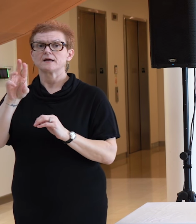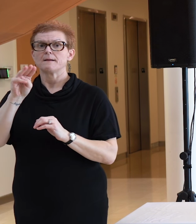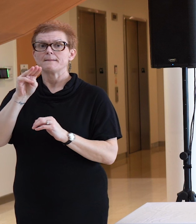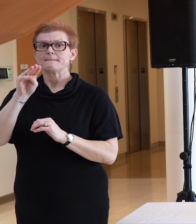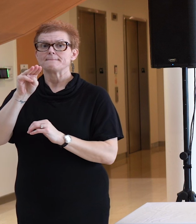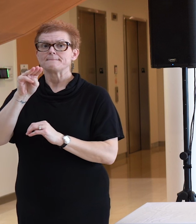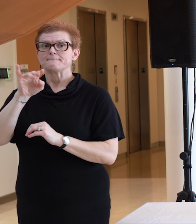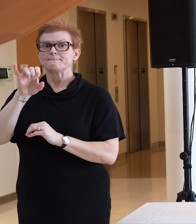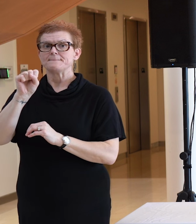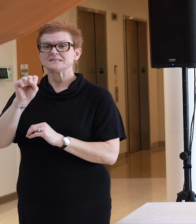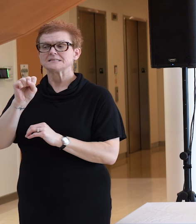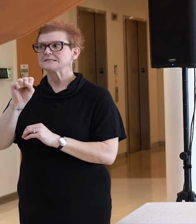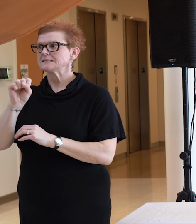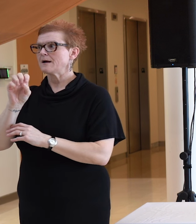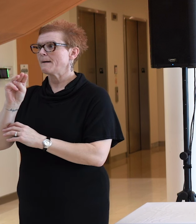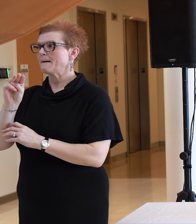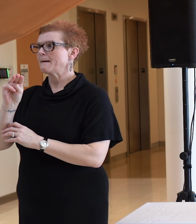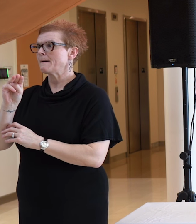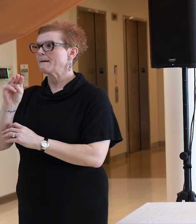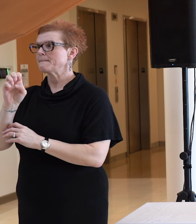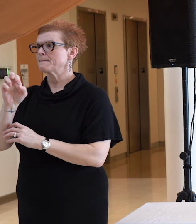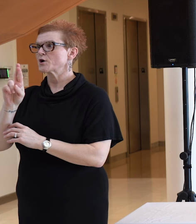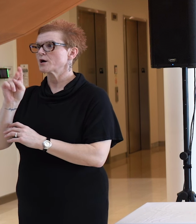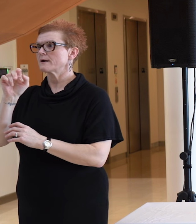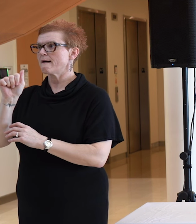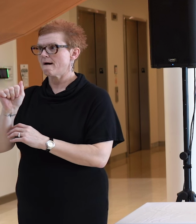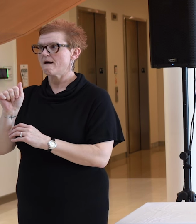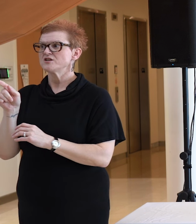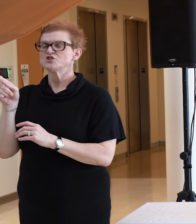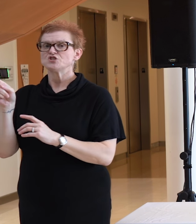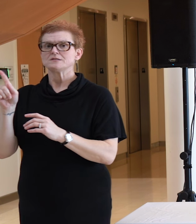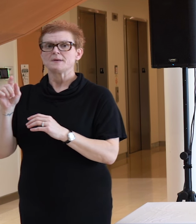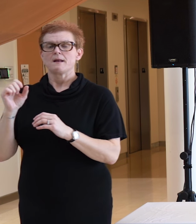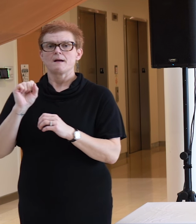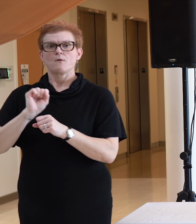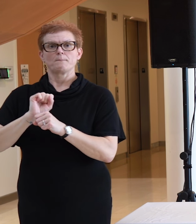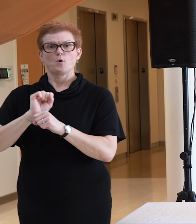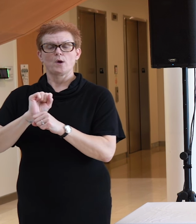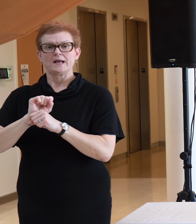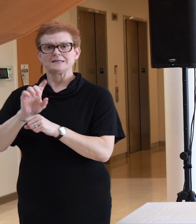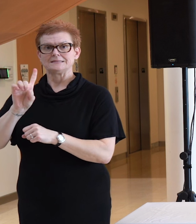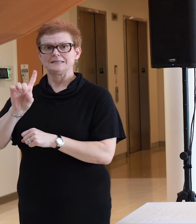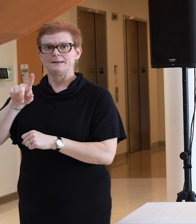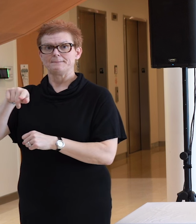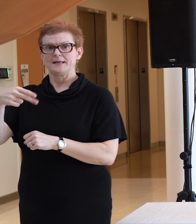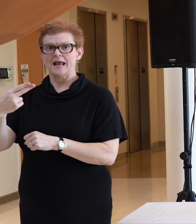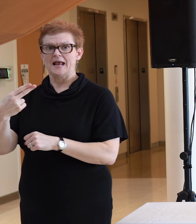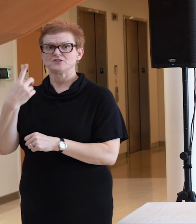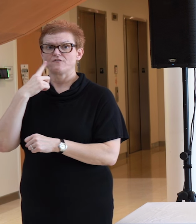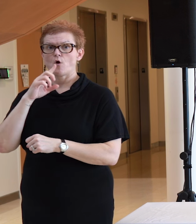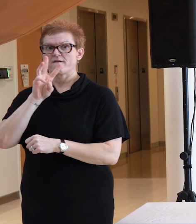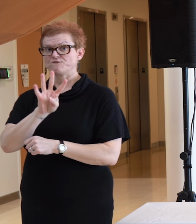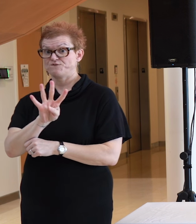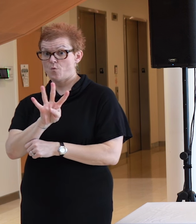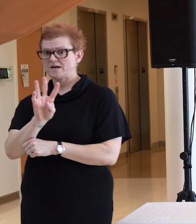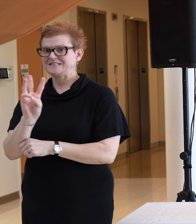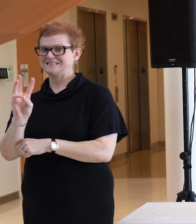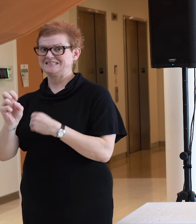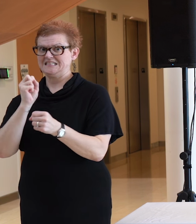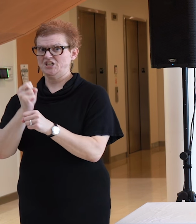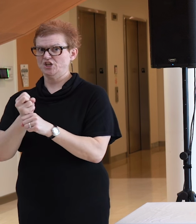Ms. Myrna. I had a one-on-one meeting with her. She's been an employee of DPH for 46 years, and she has worked